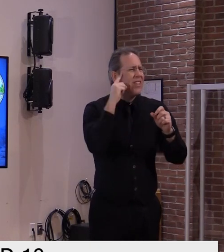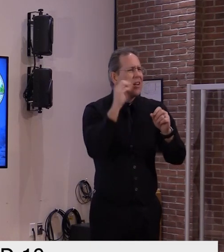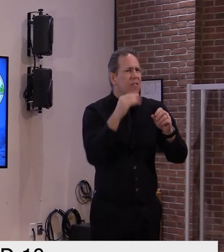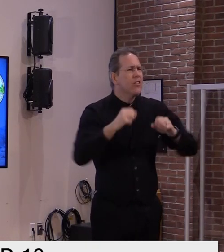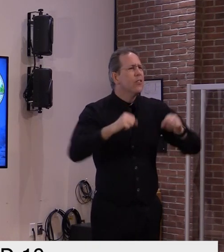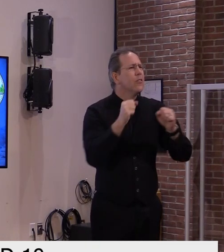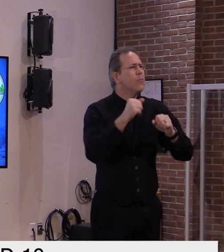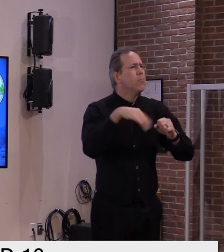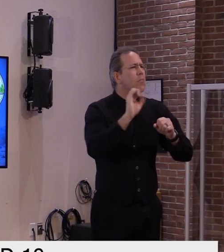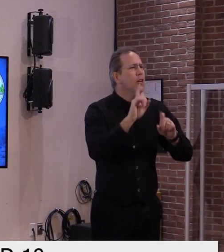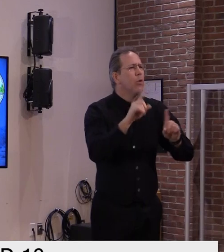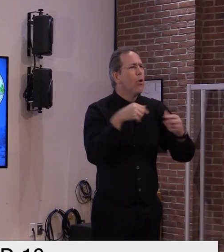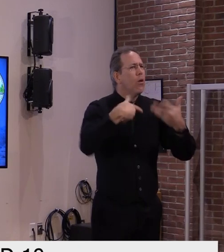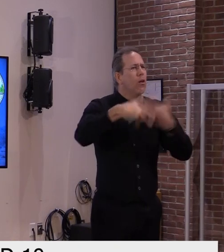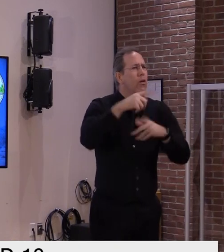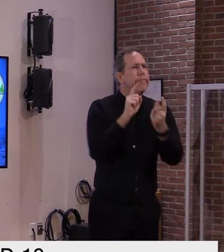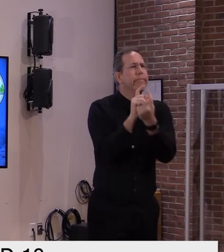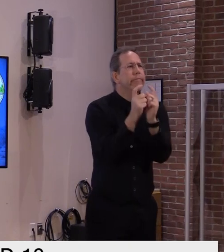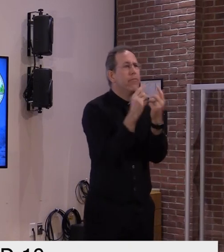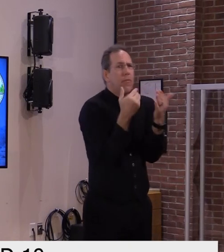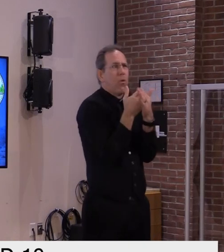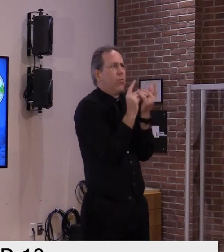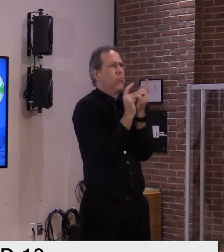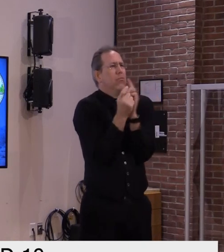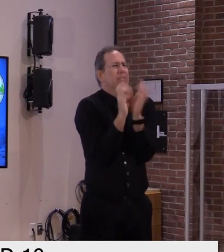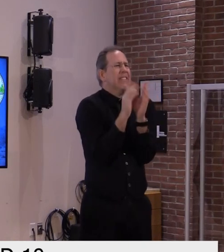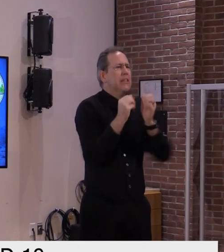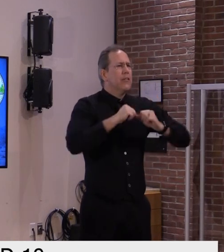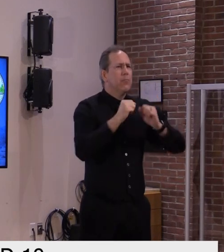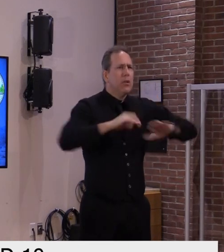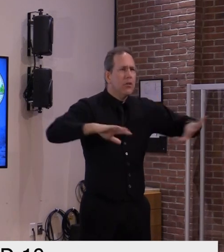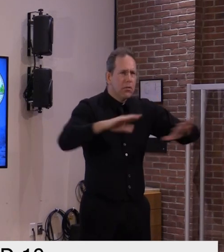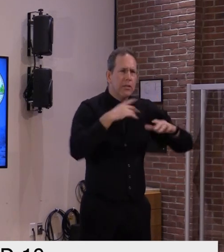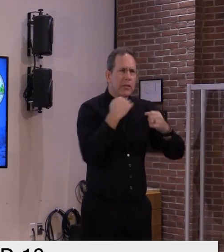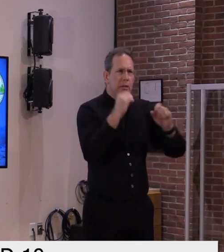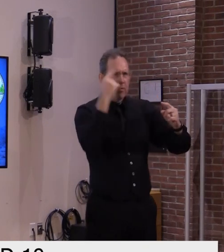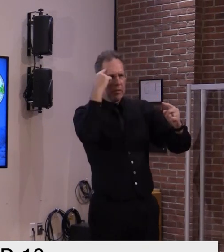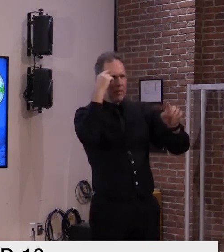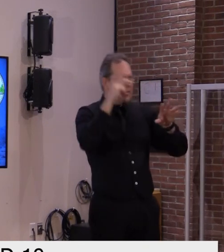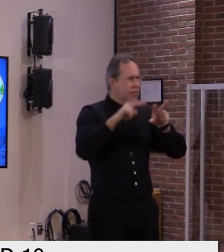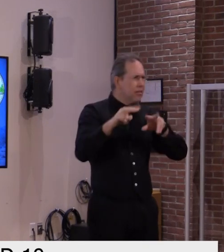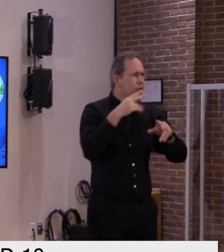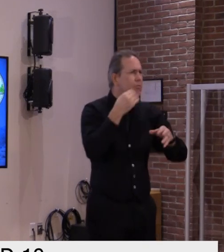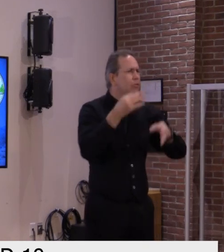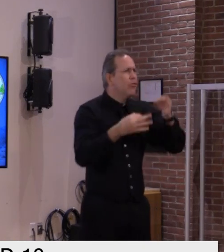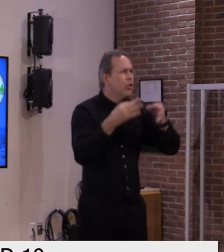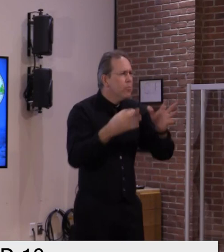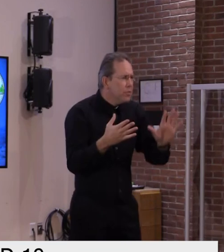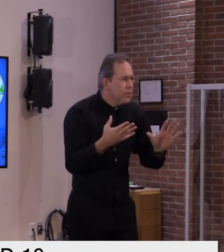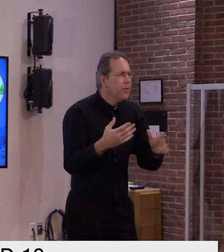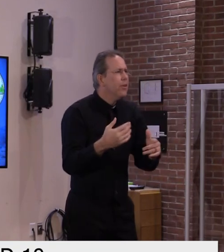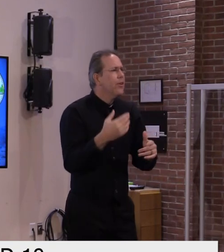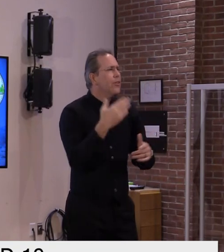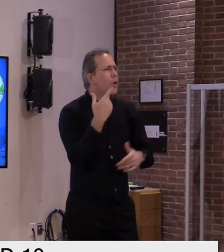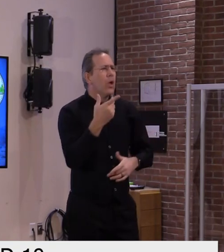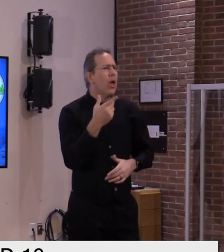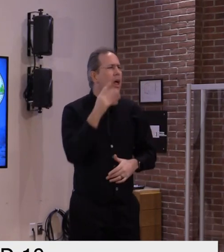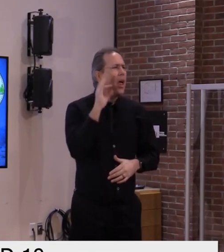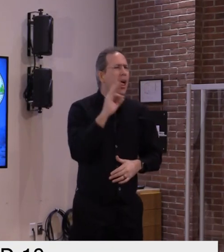and getting together with anyone that we don't live with. We should always monitor ourselves for